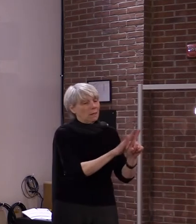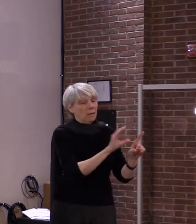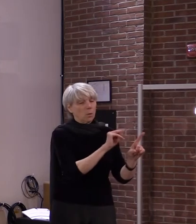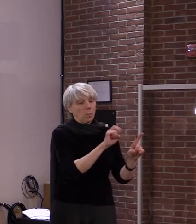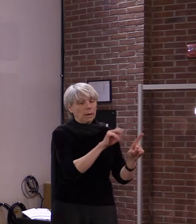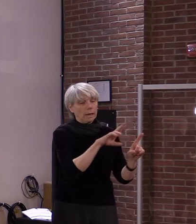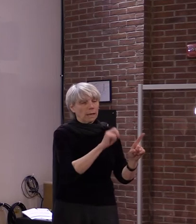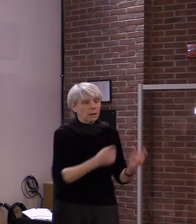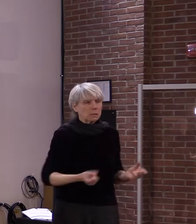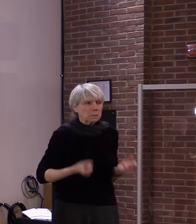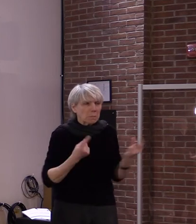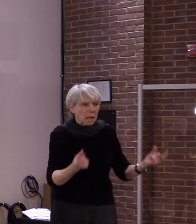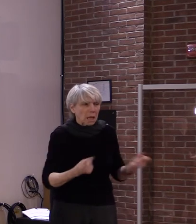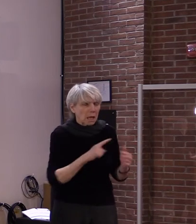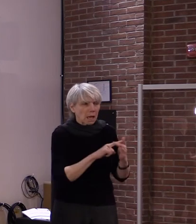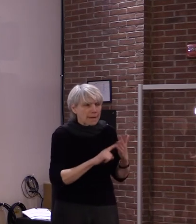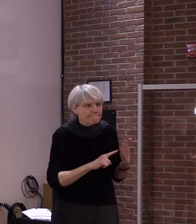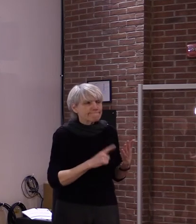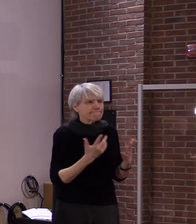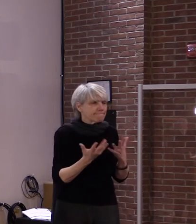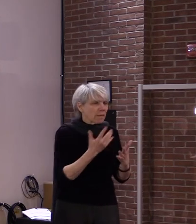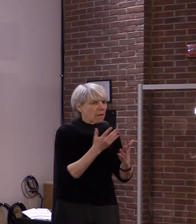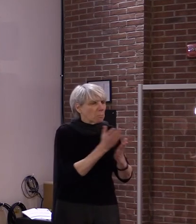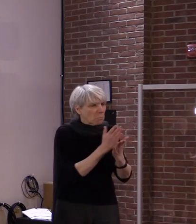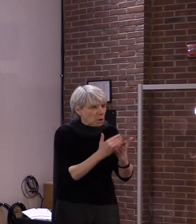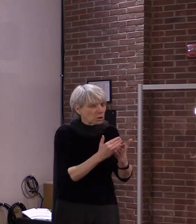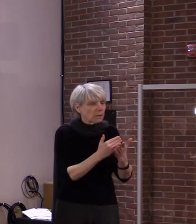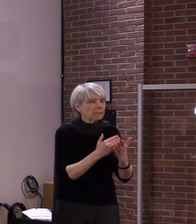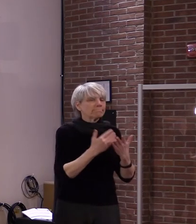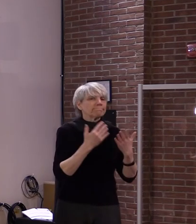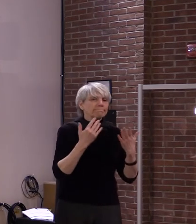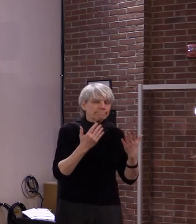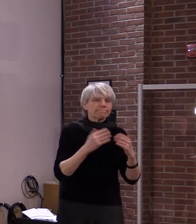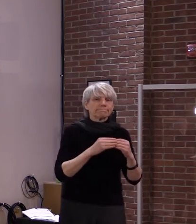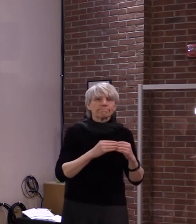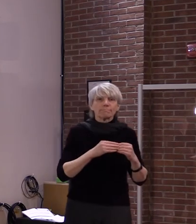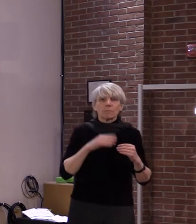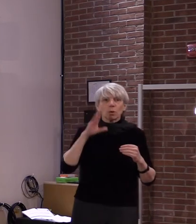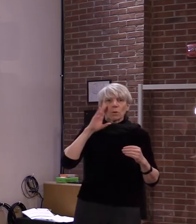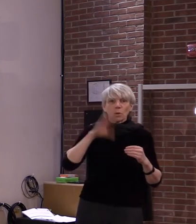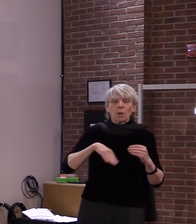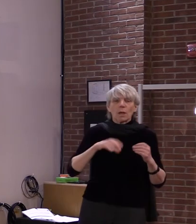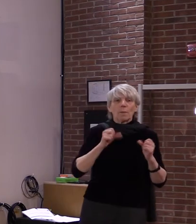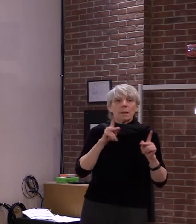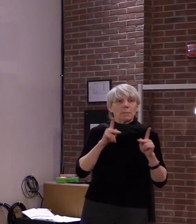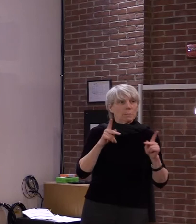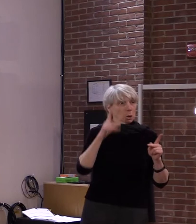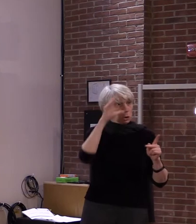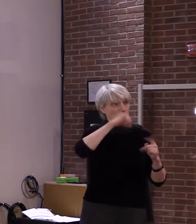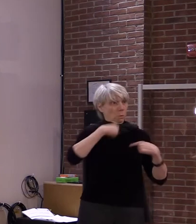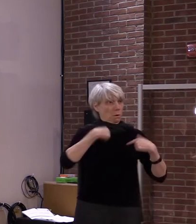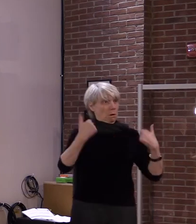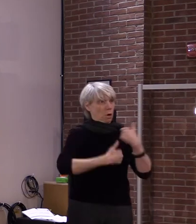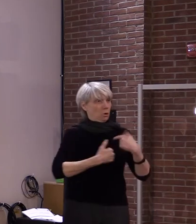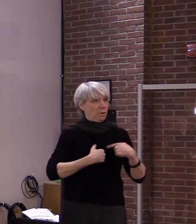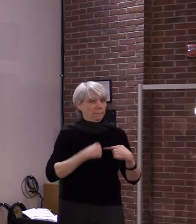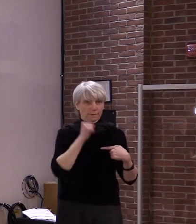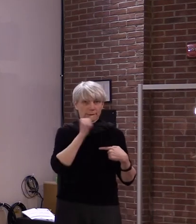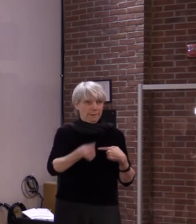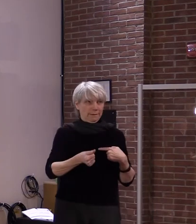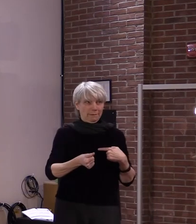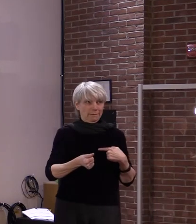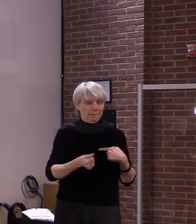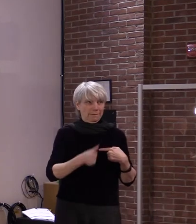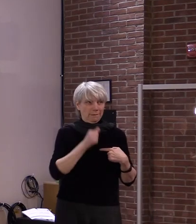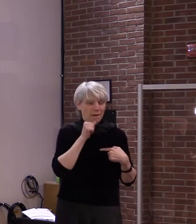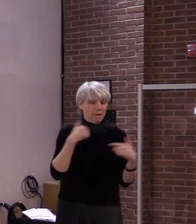um you know is as many many people may think it's in my purview it isn't it's it's with